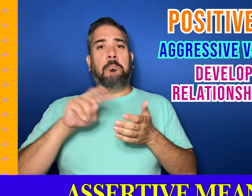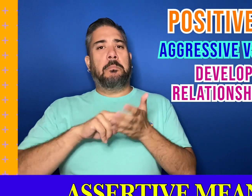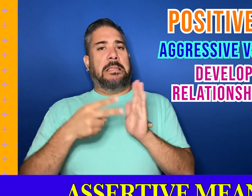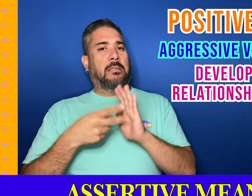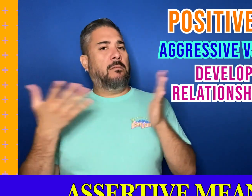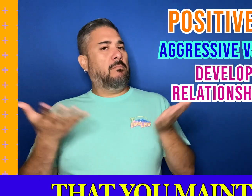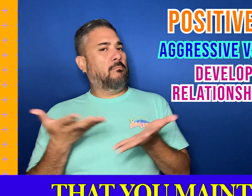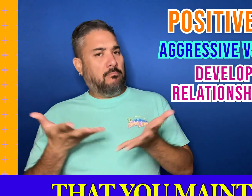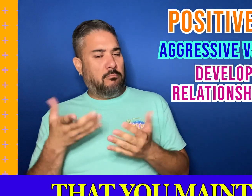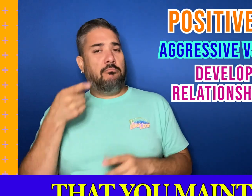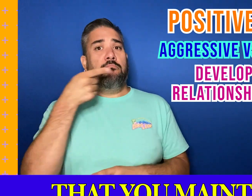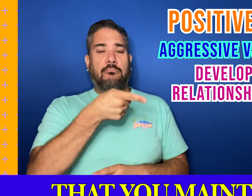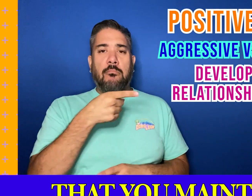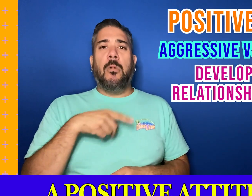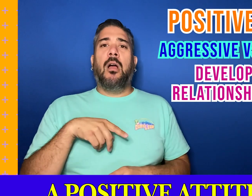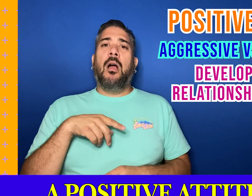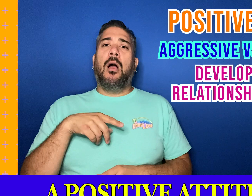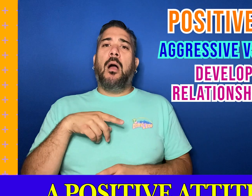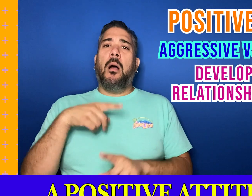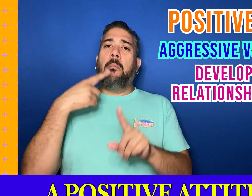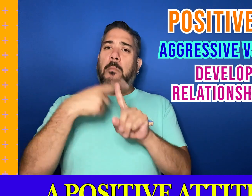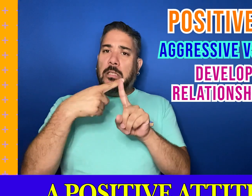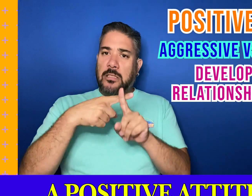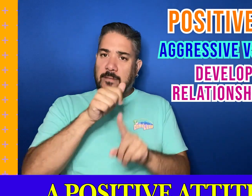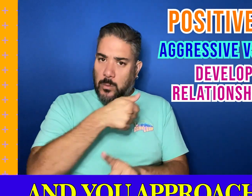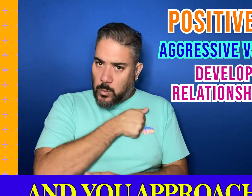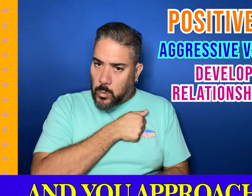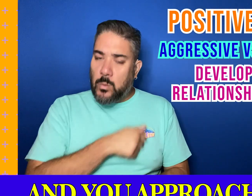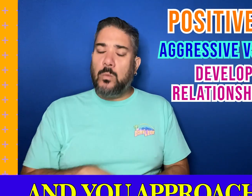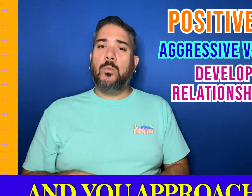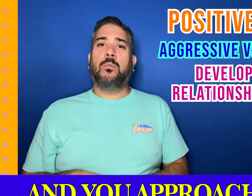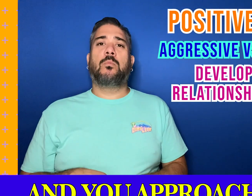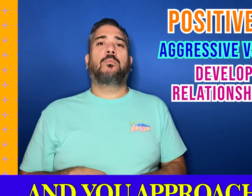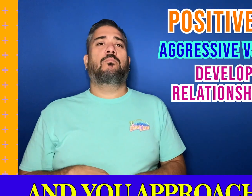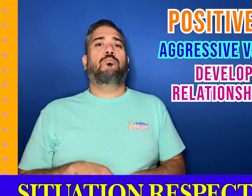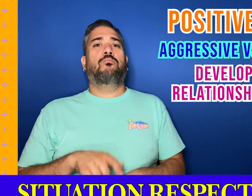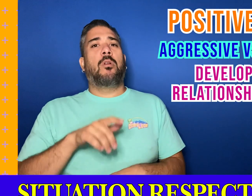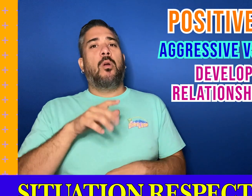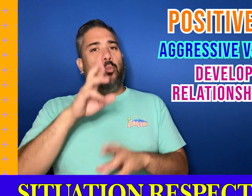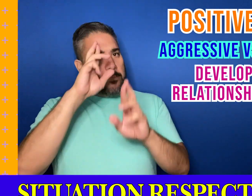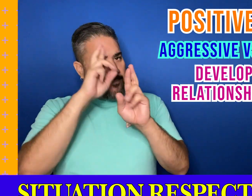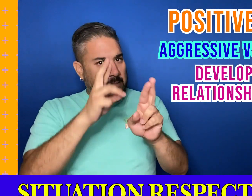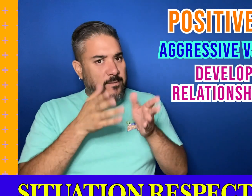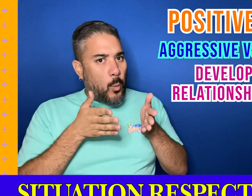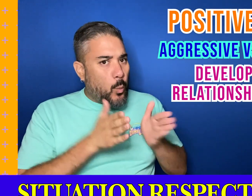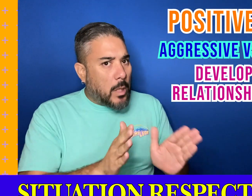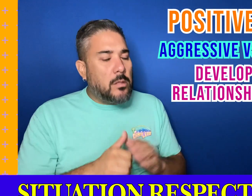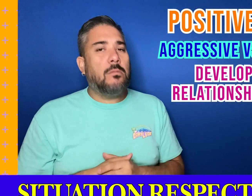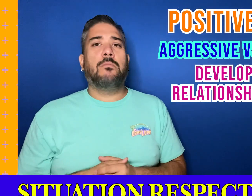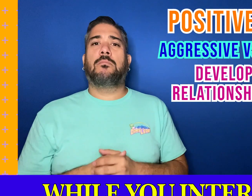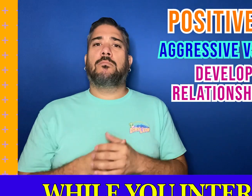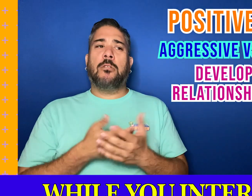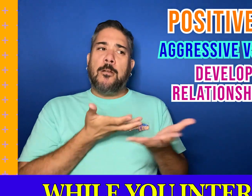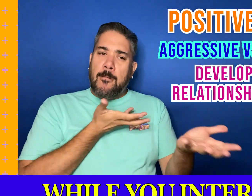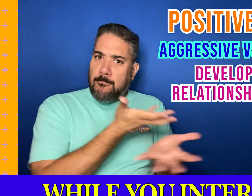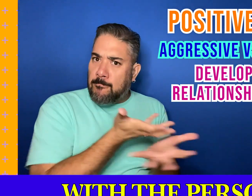Assertive means that you maintain a positive attitude and you approach the situation respectfully while you interact